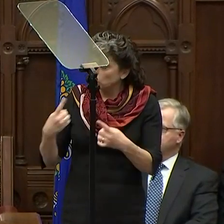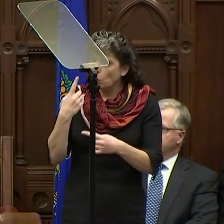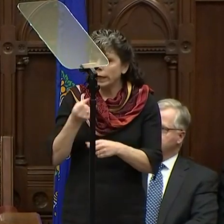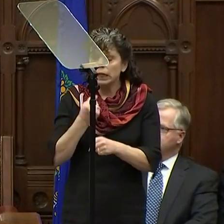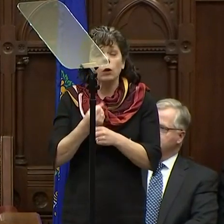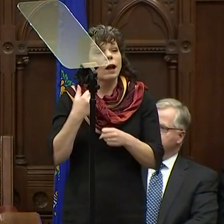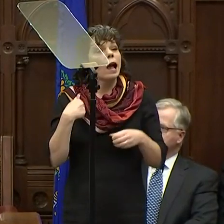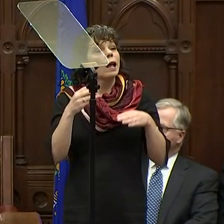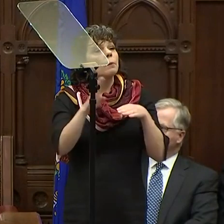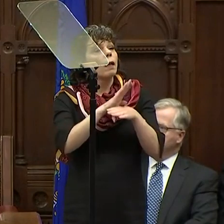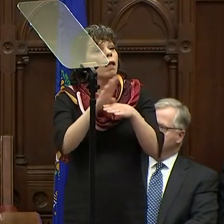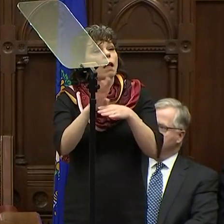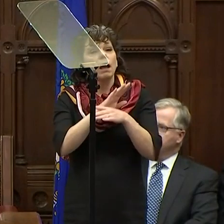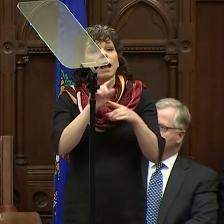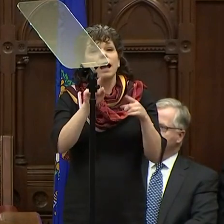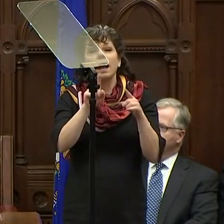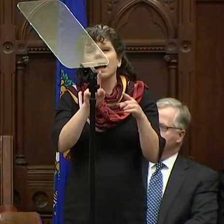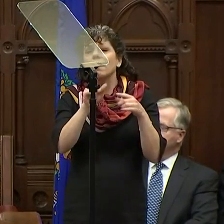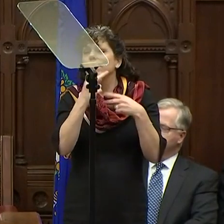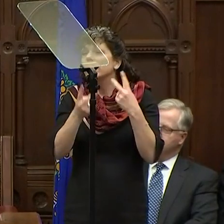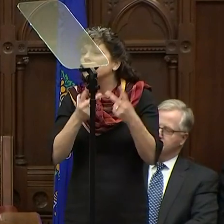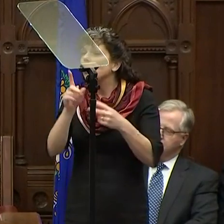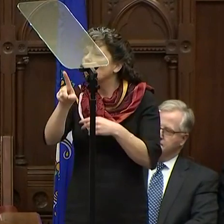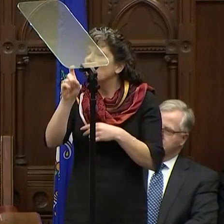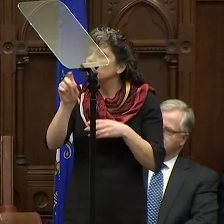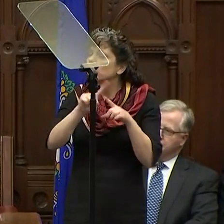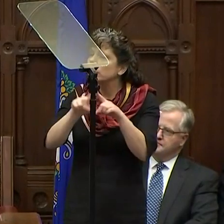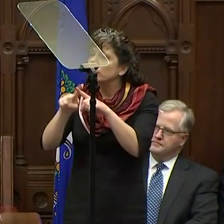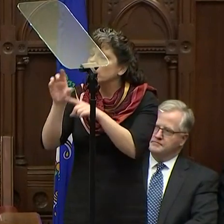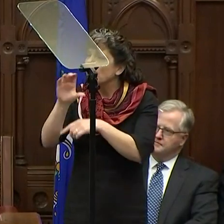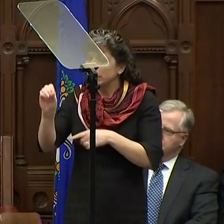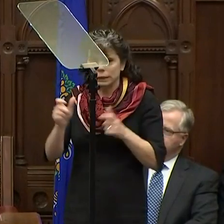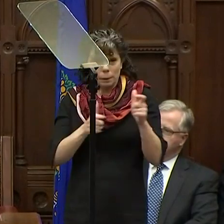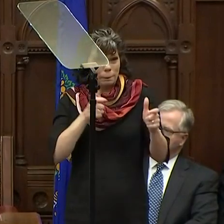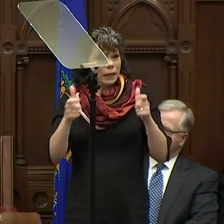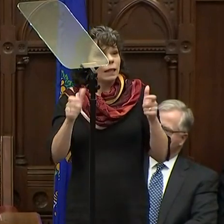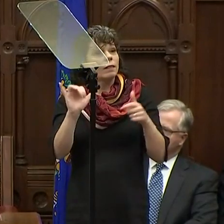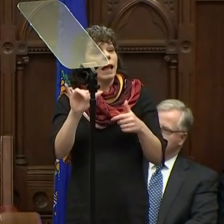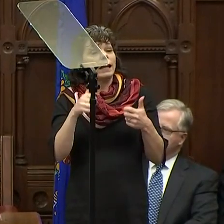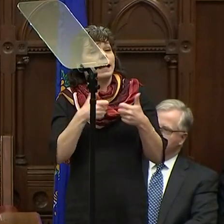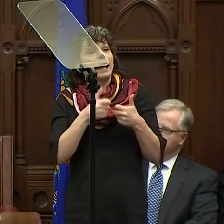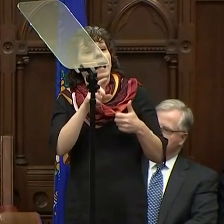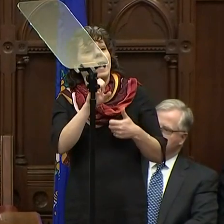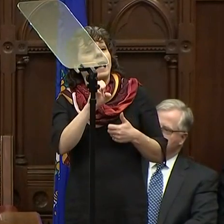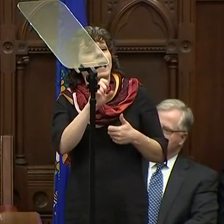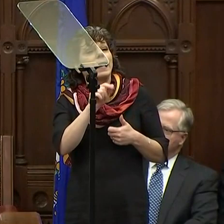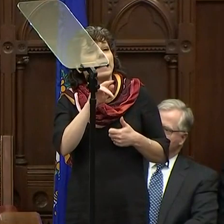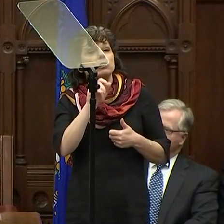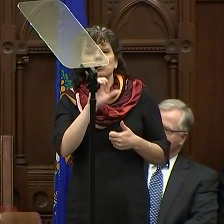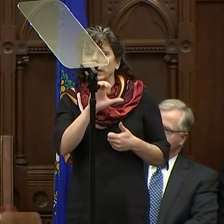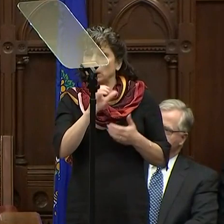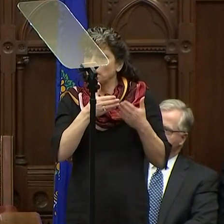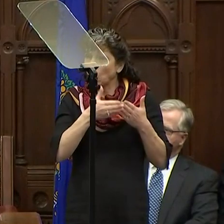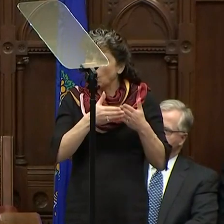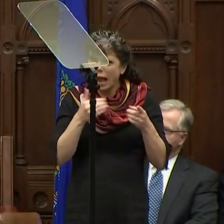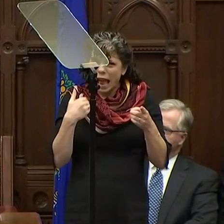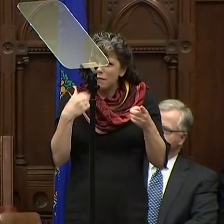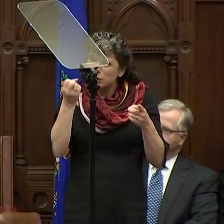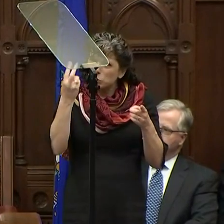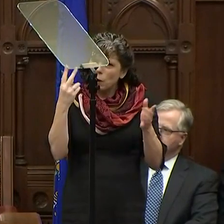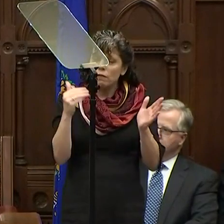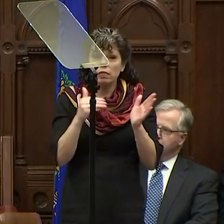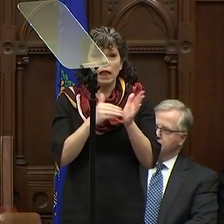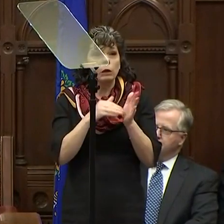about 100 different companies, from our state's largest employer, like Electric Boat, which now has over